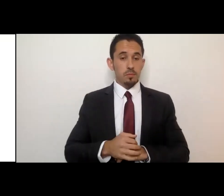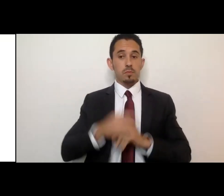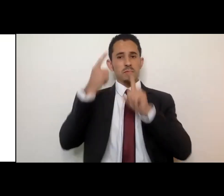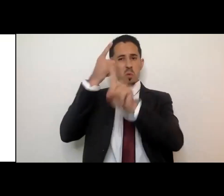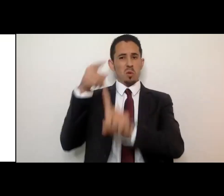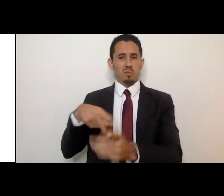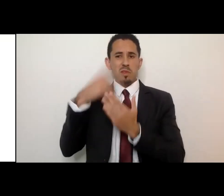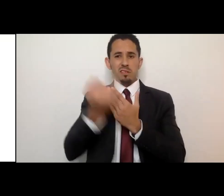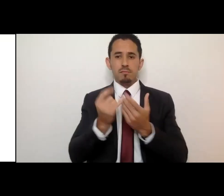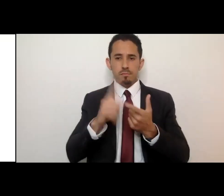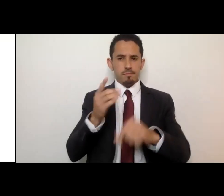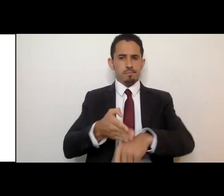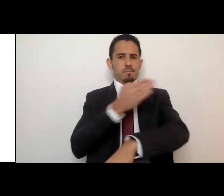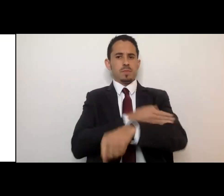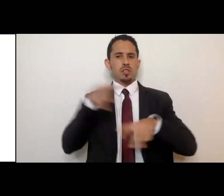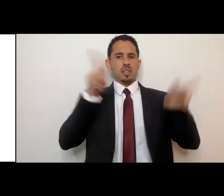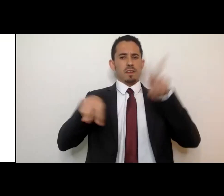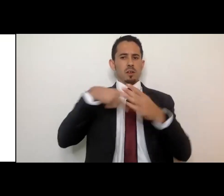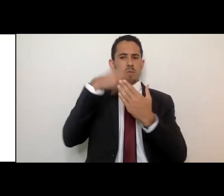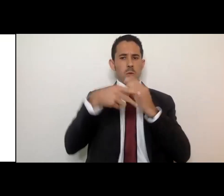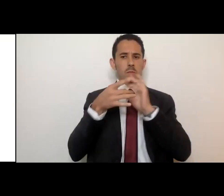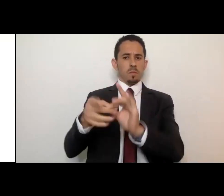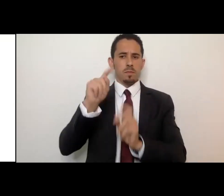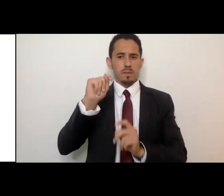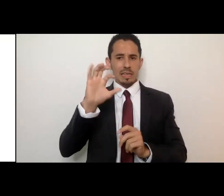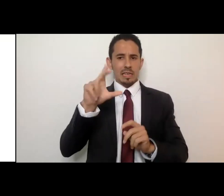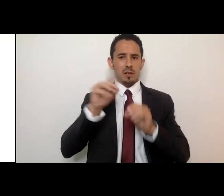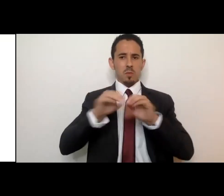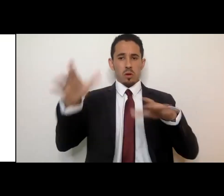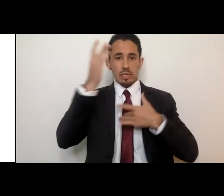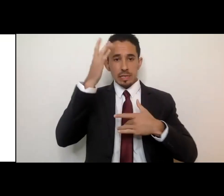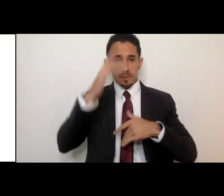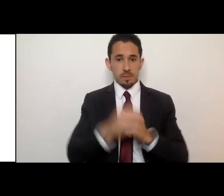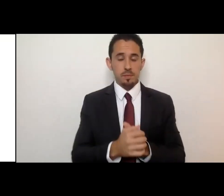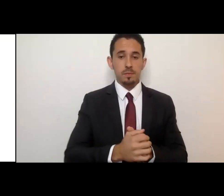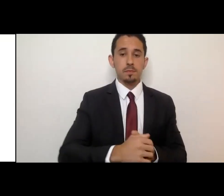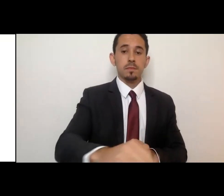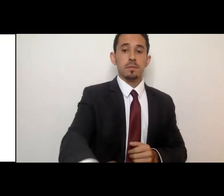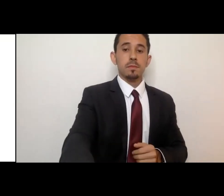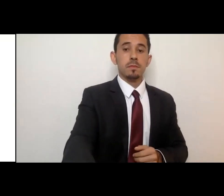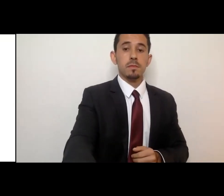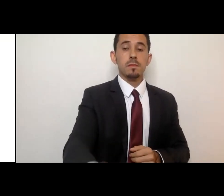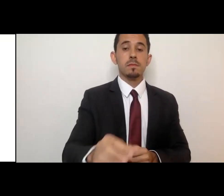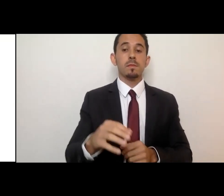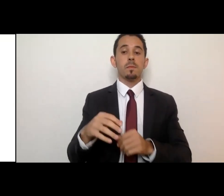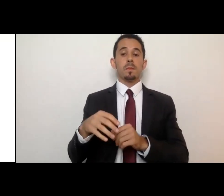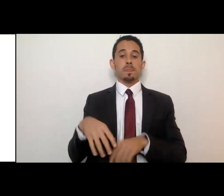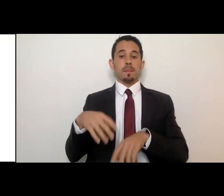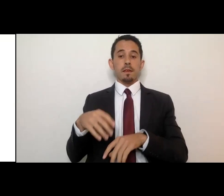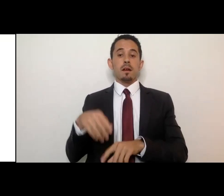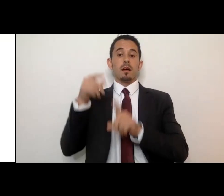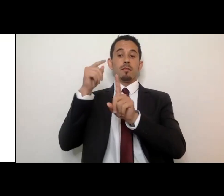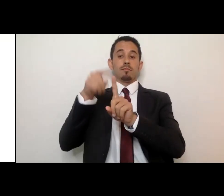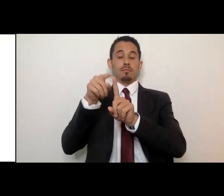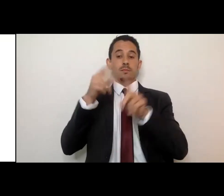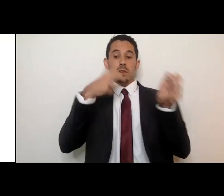Using the transitional research approach, this really helped me to see where the ticks are in regards to tick-borne disease.